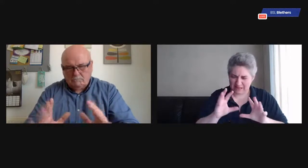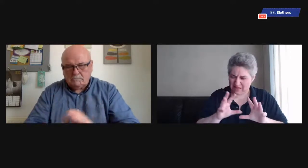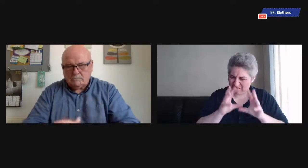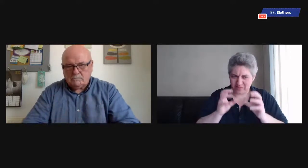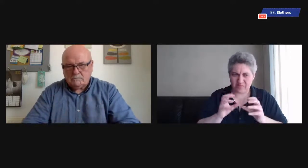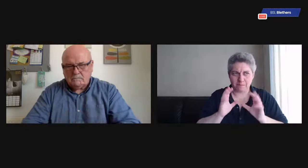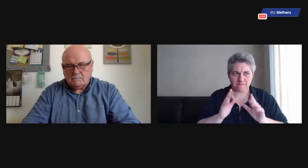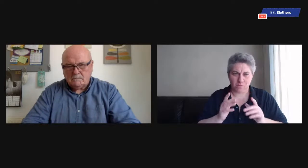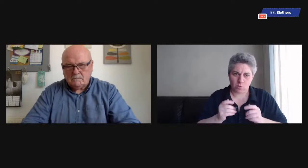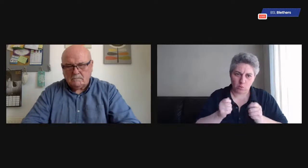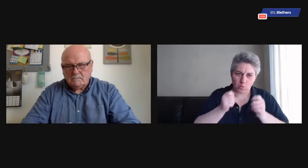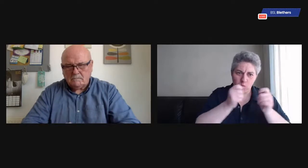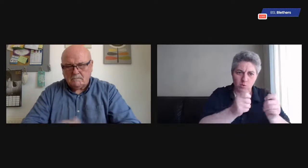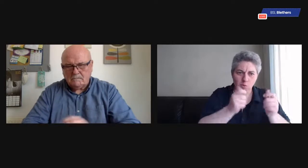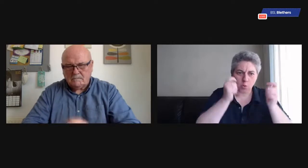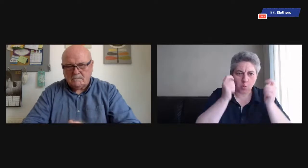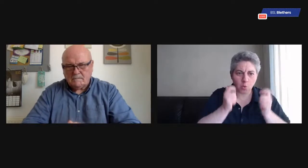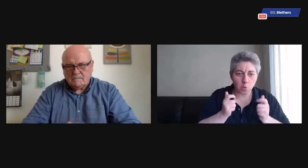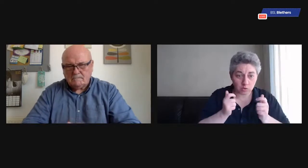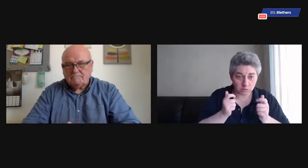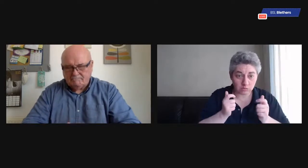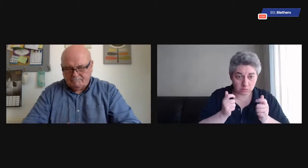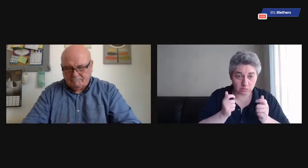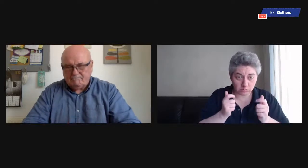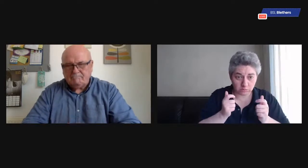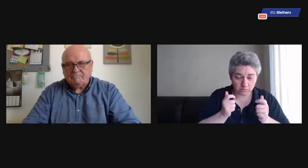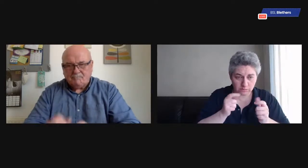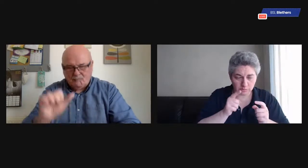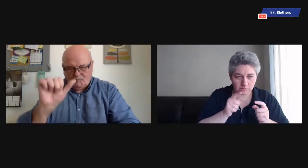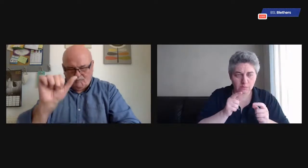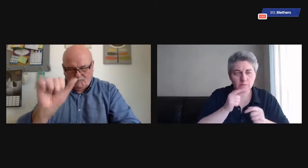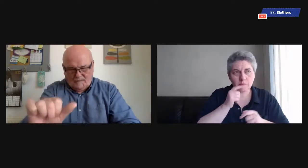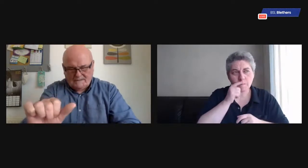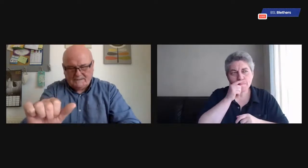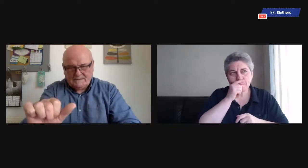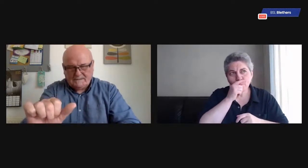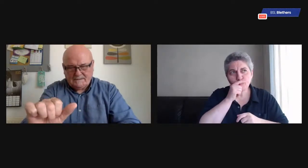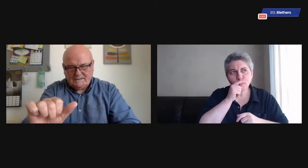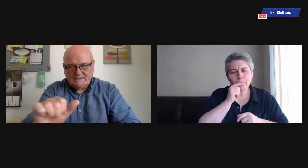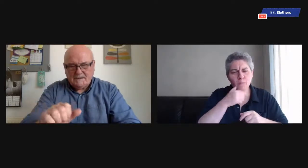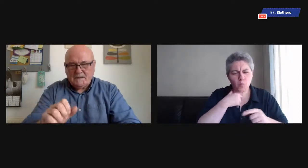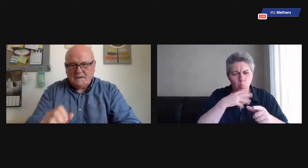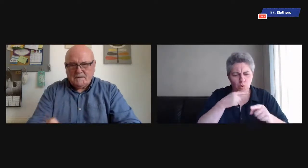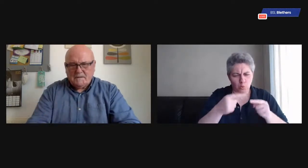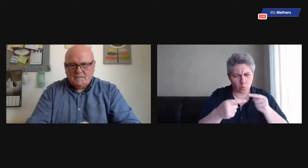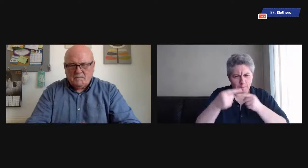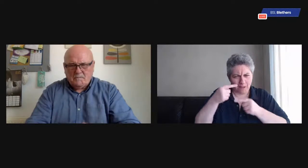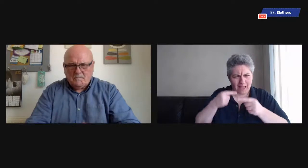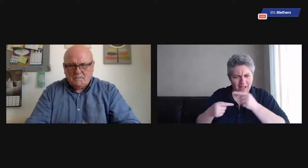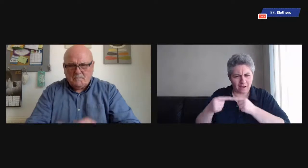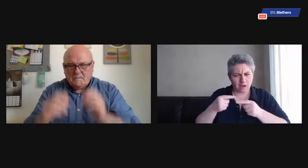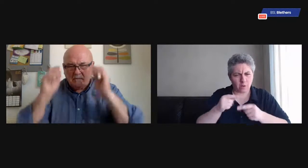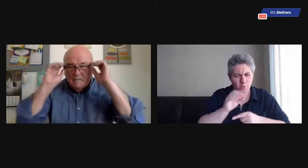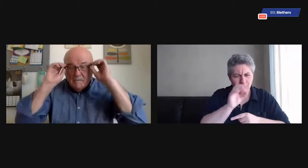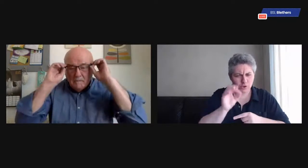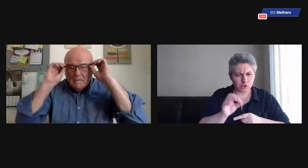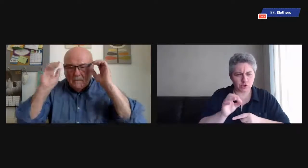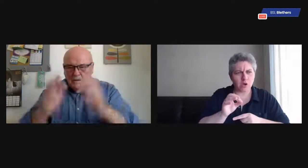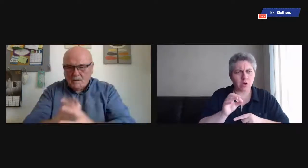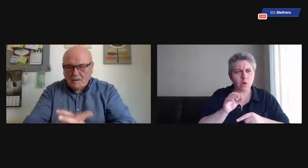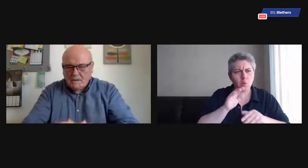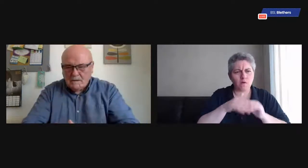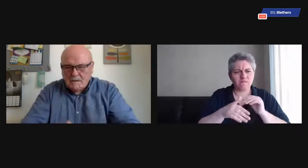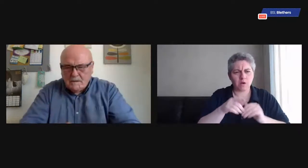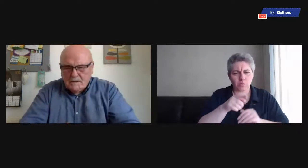the prep, making sure that you're getting all the information from the deaf person before we're getting